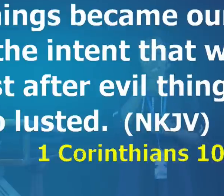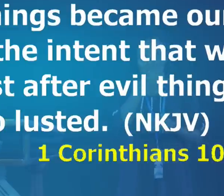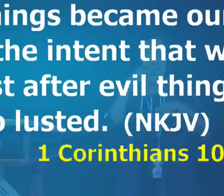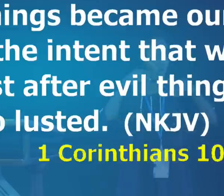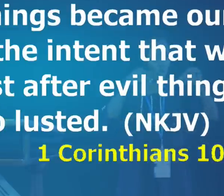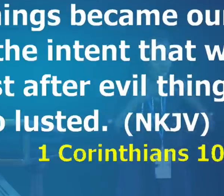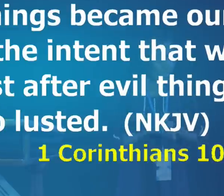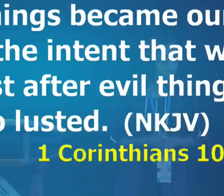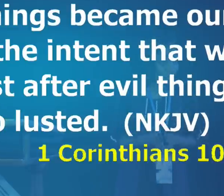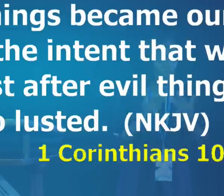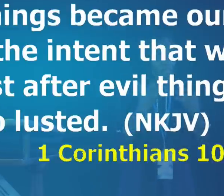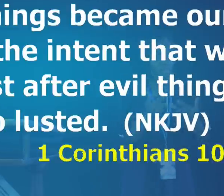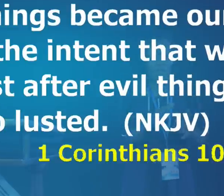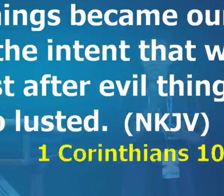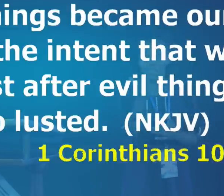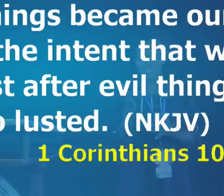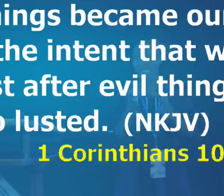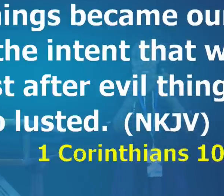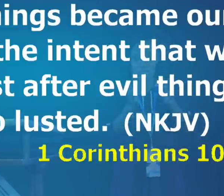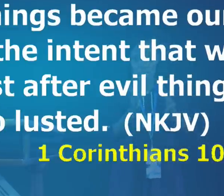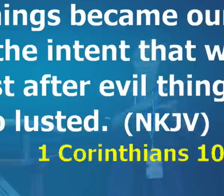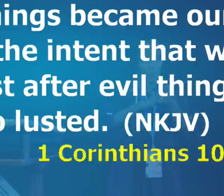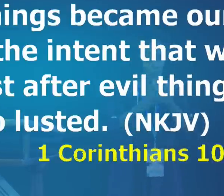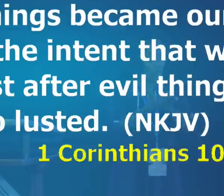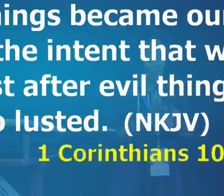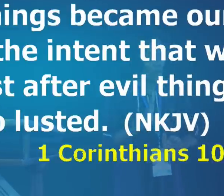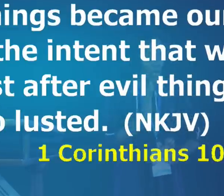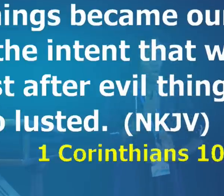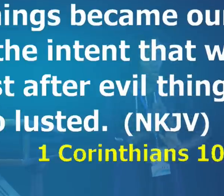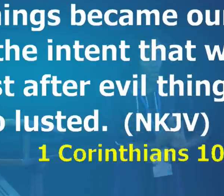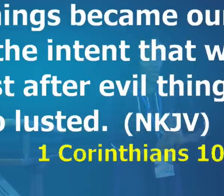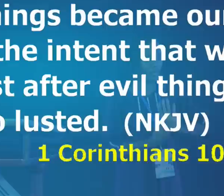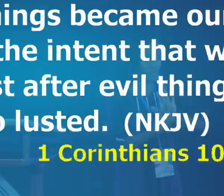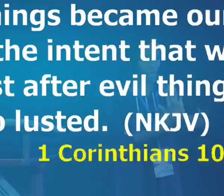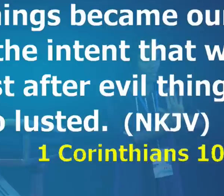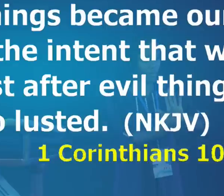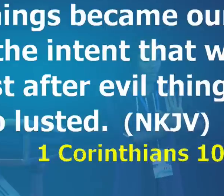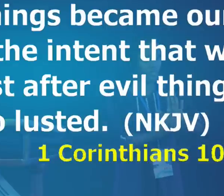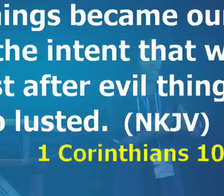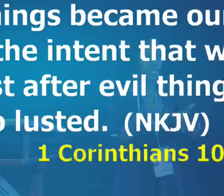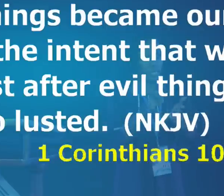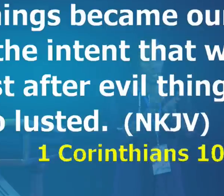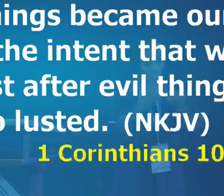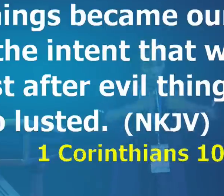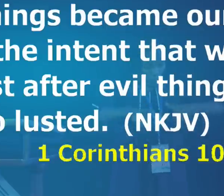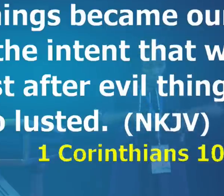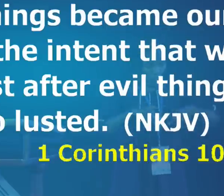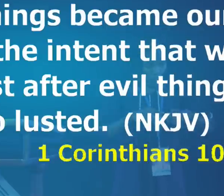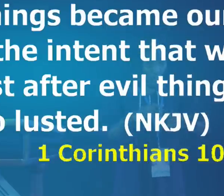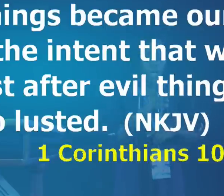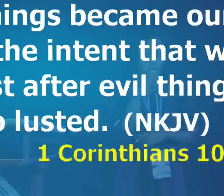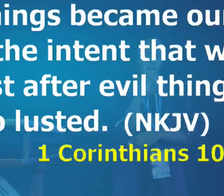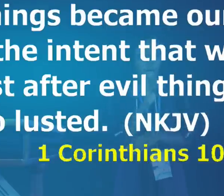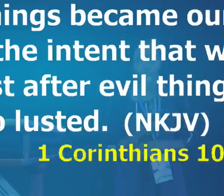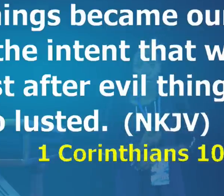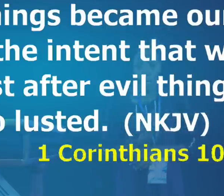Now these things became our examples to the intent that we should not lust